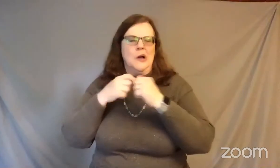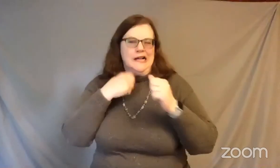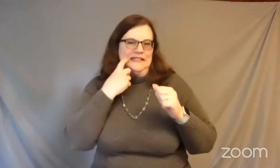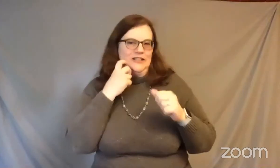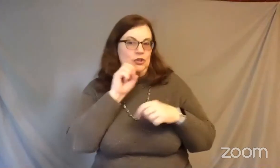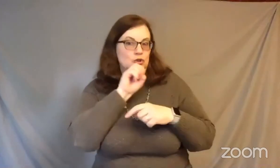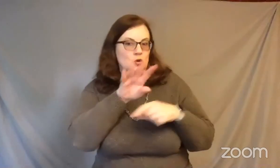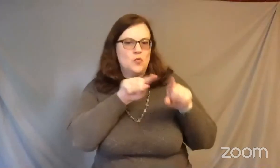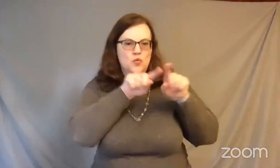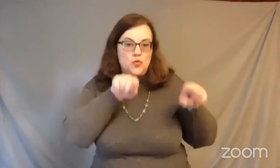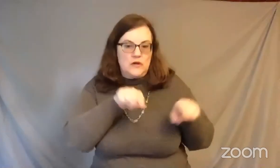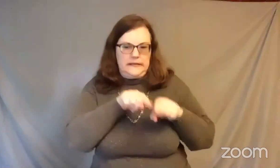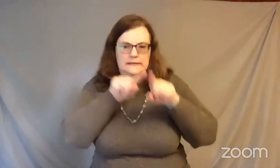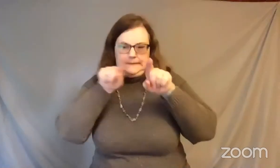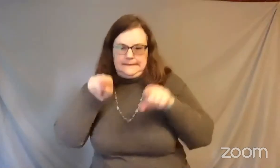And we discovered that they used